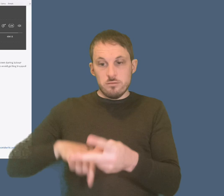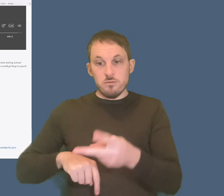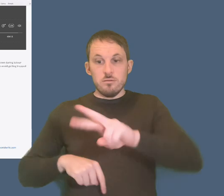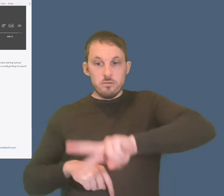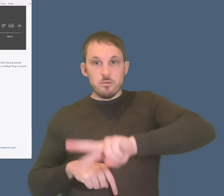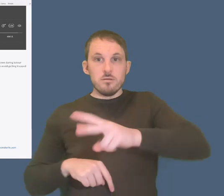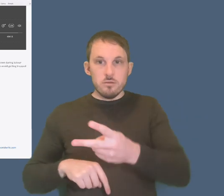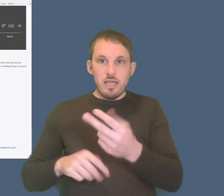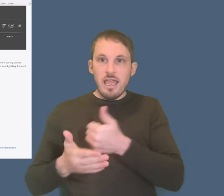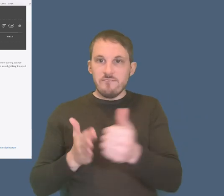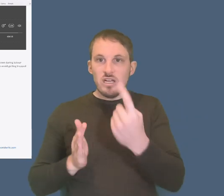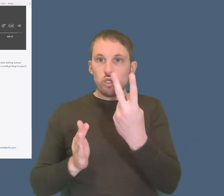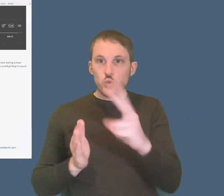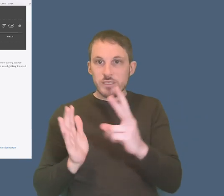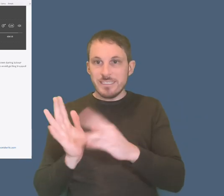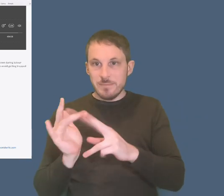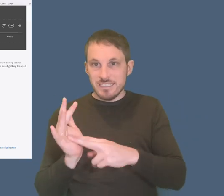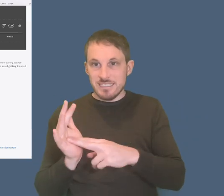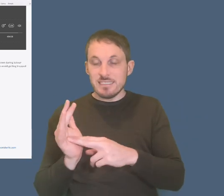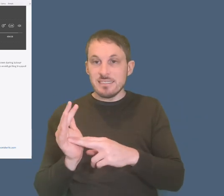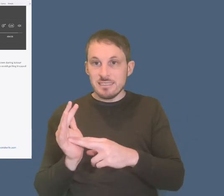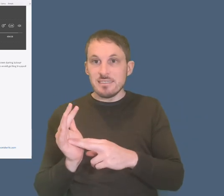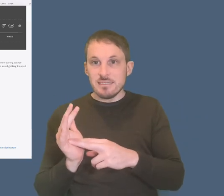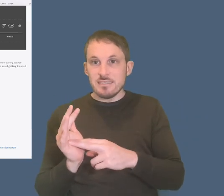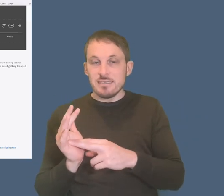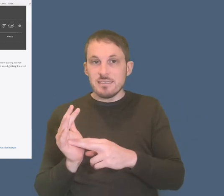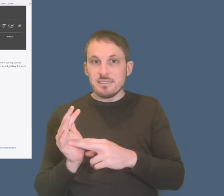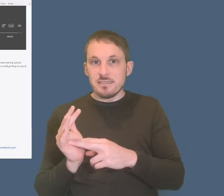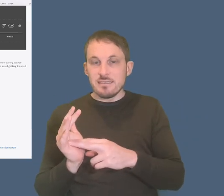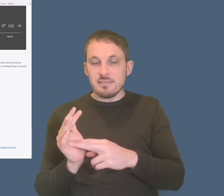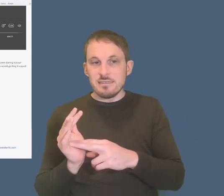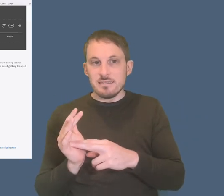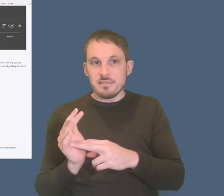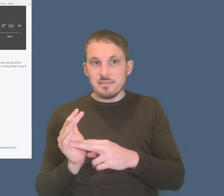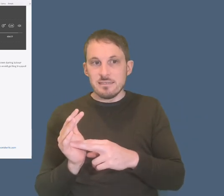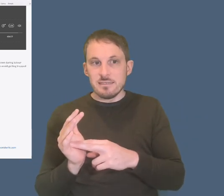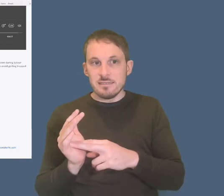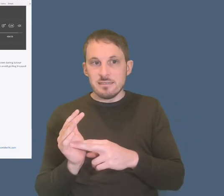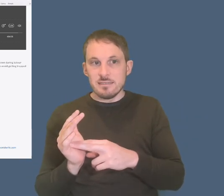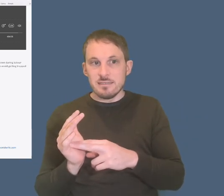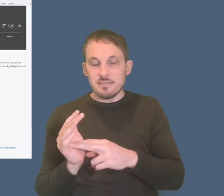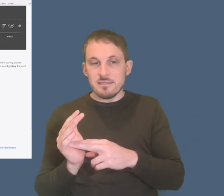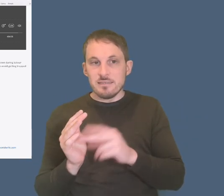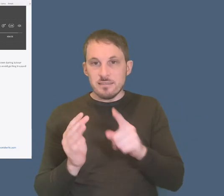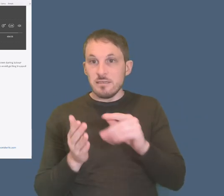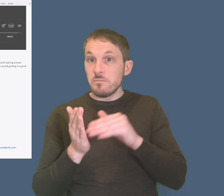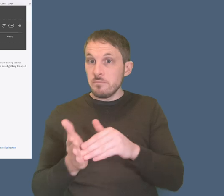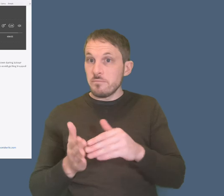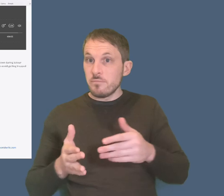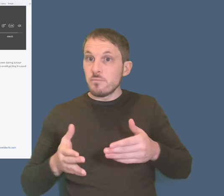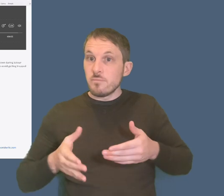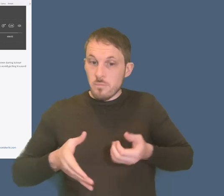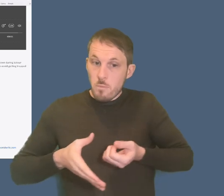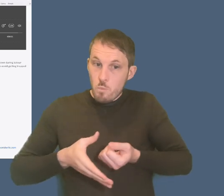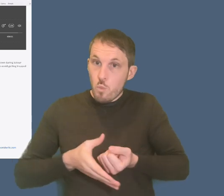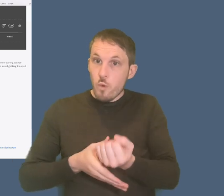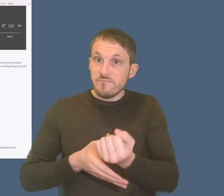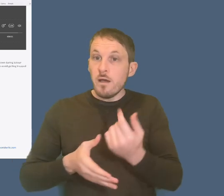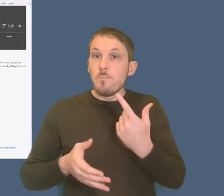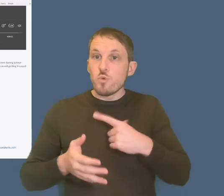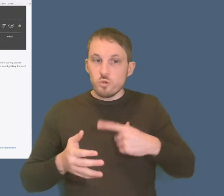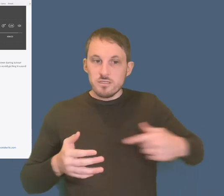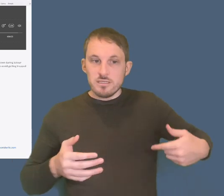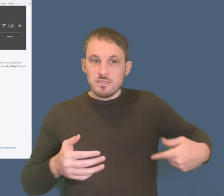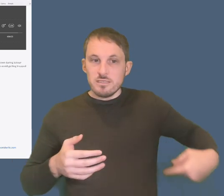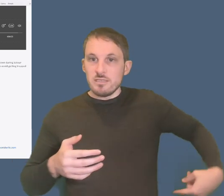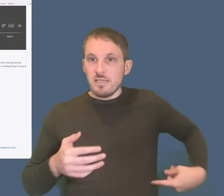reduce the impact of epidural positioning on the capacity of the baby to move through the woman's pelvis. Because she's got an epidural,